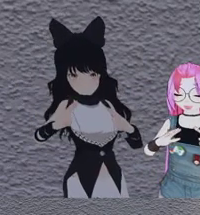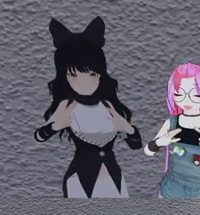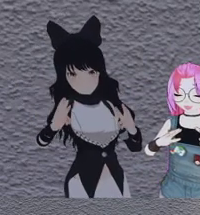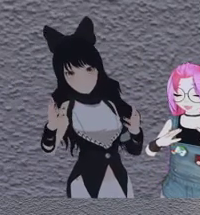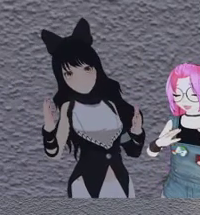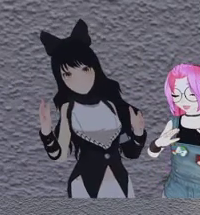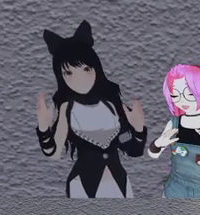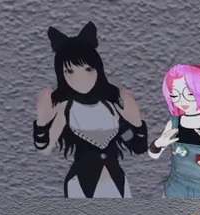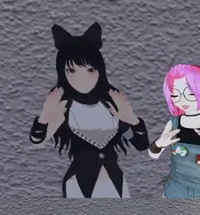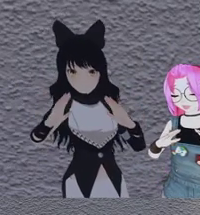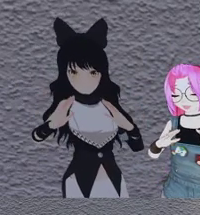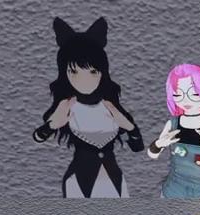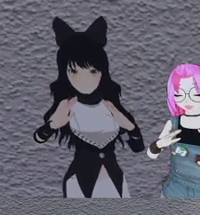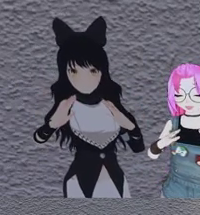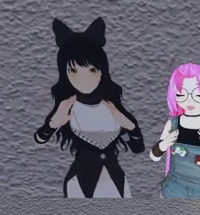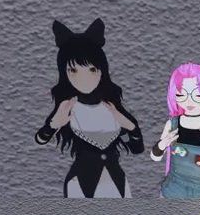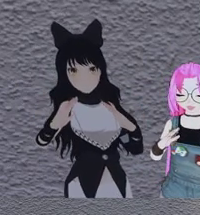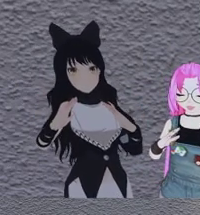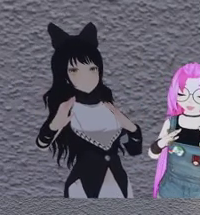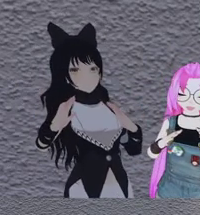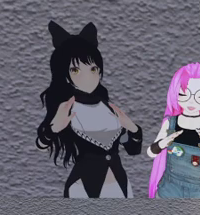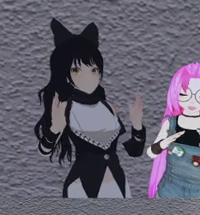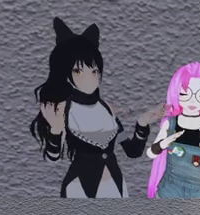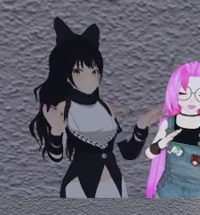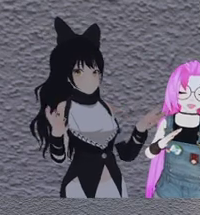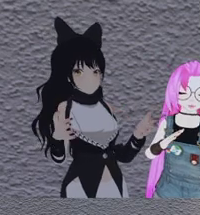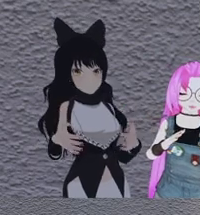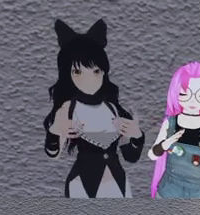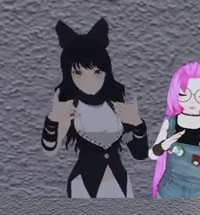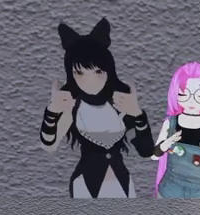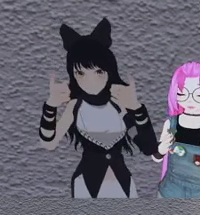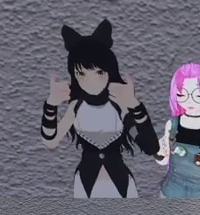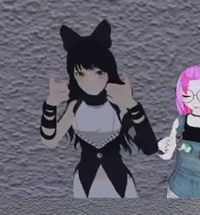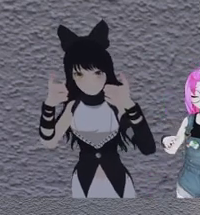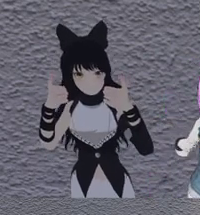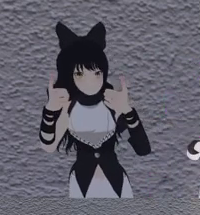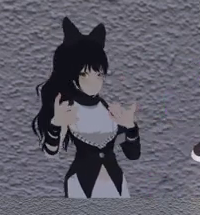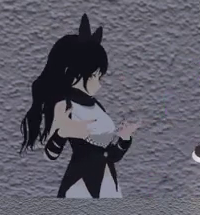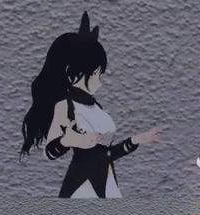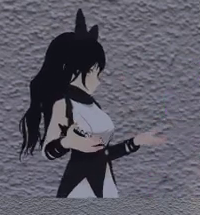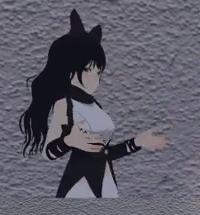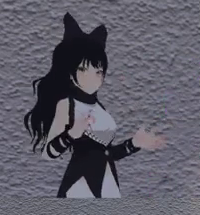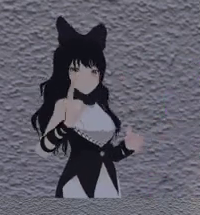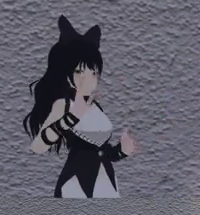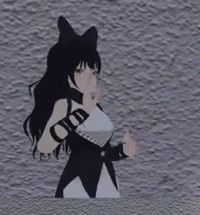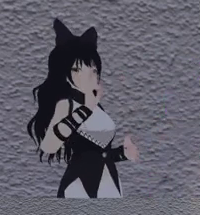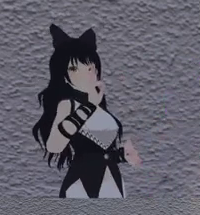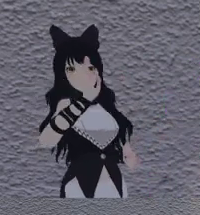Yeah, you can choose between the two. This is also just a variation of the sign.